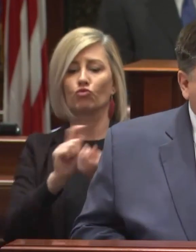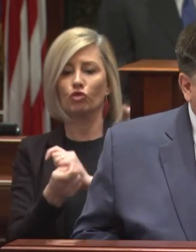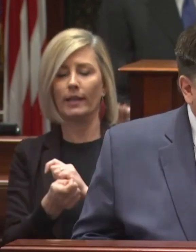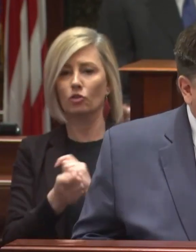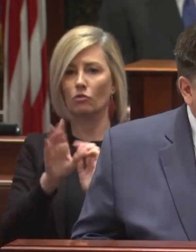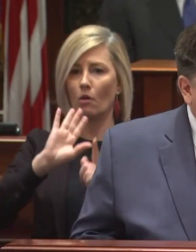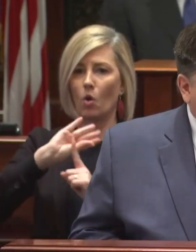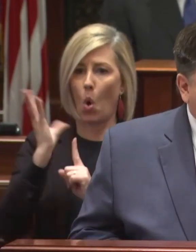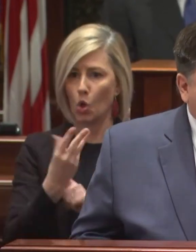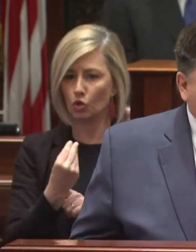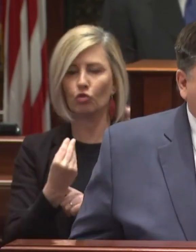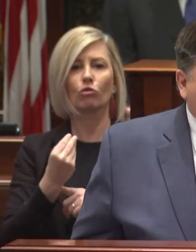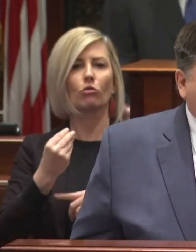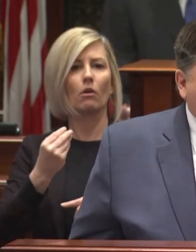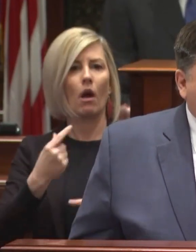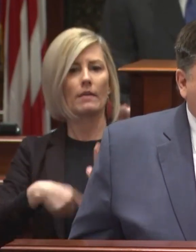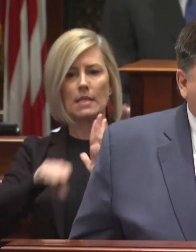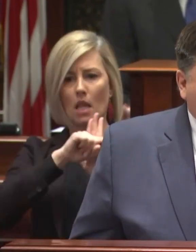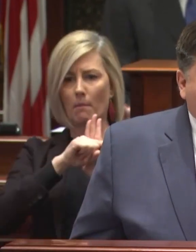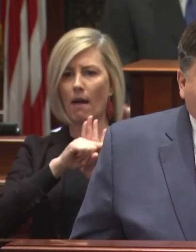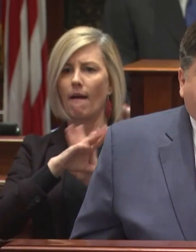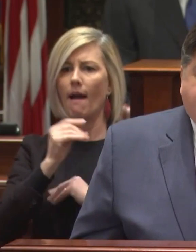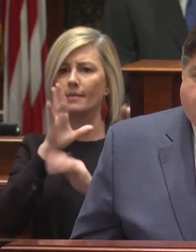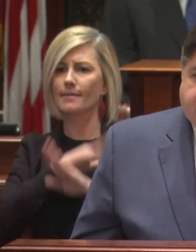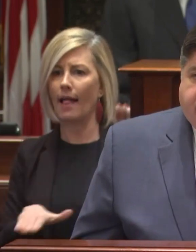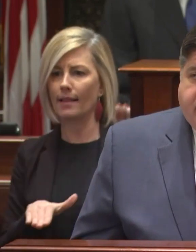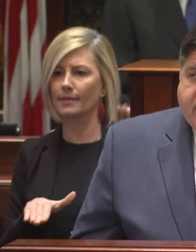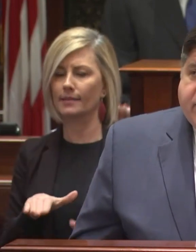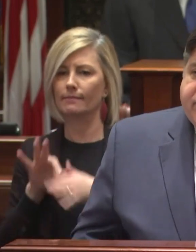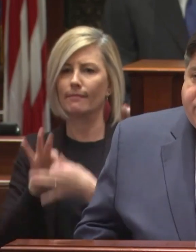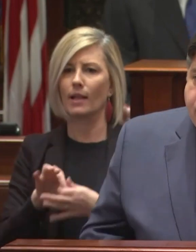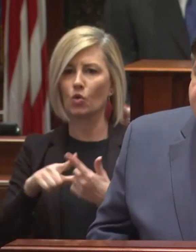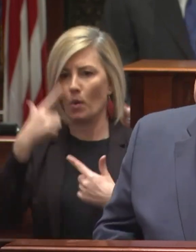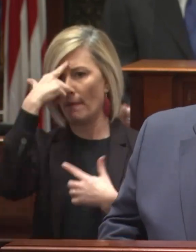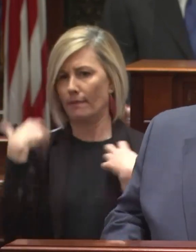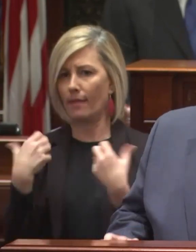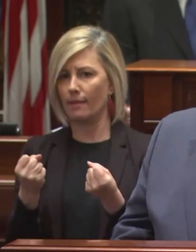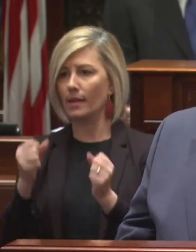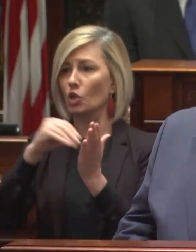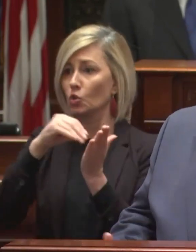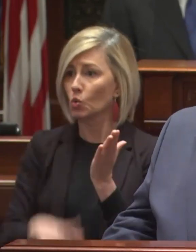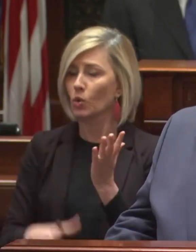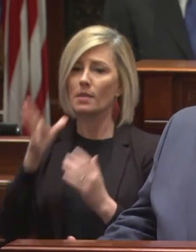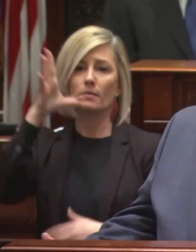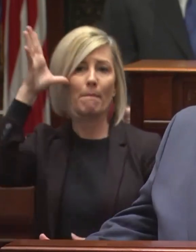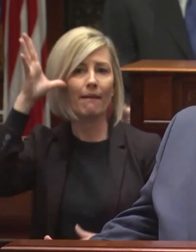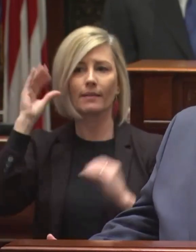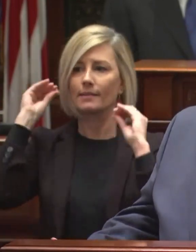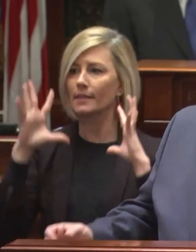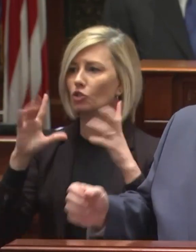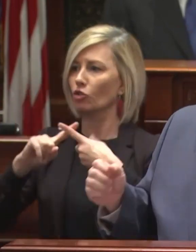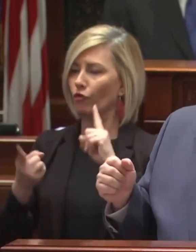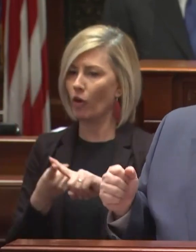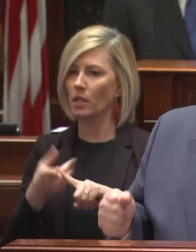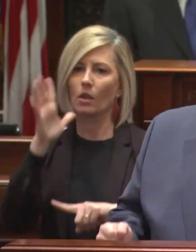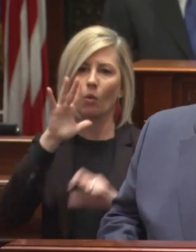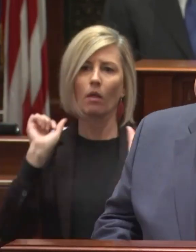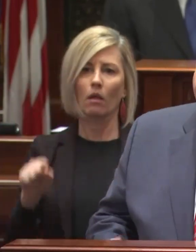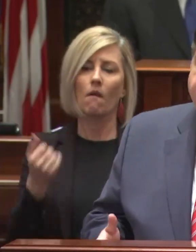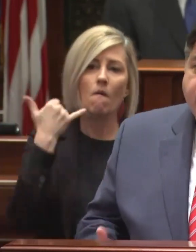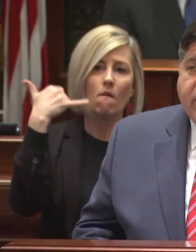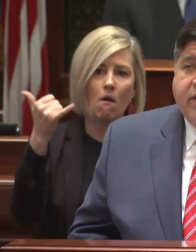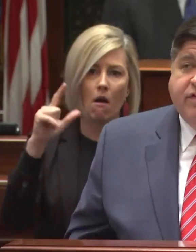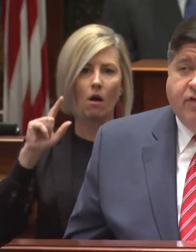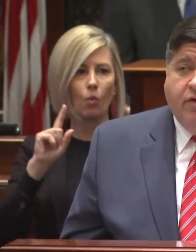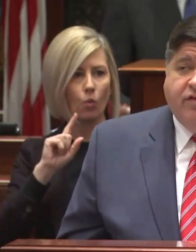culture of stigma and silence around mental health. Students, parents, teachers, friends will be able to call